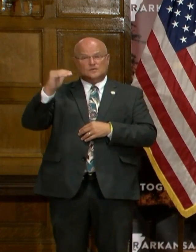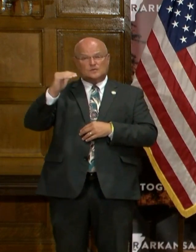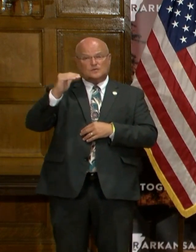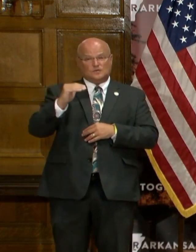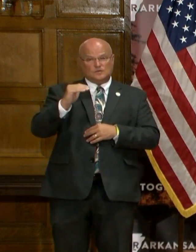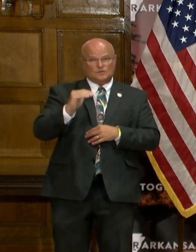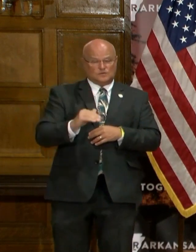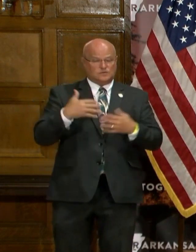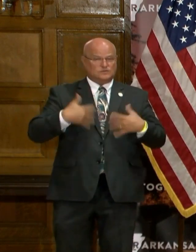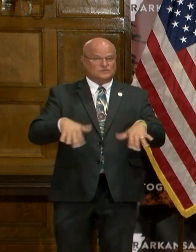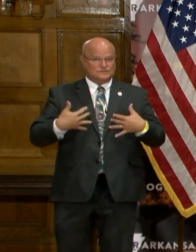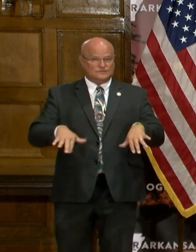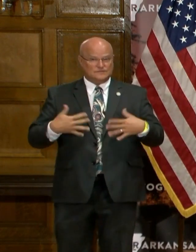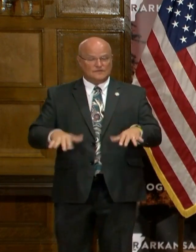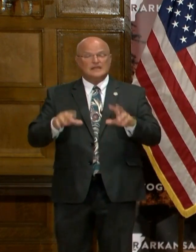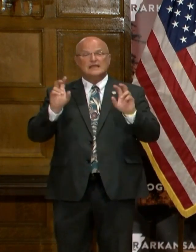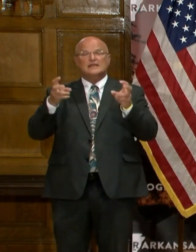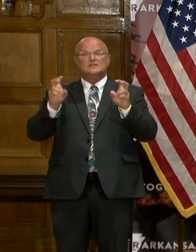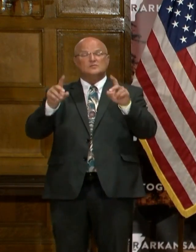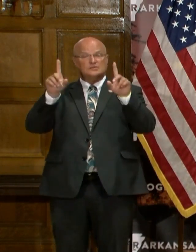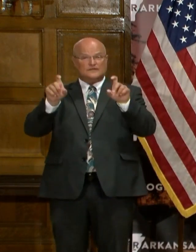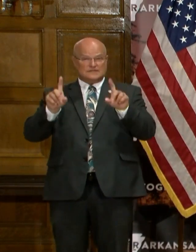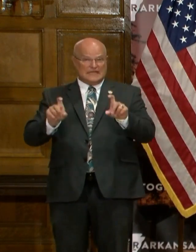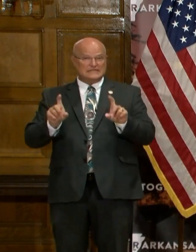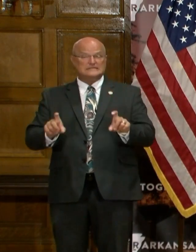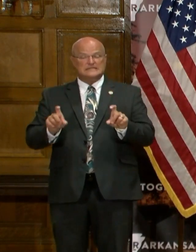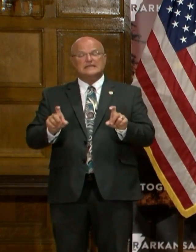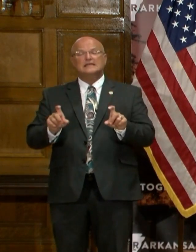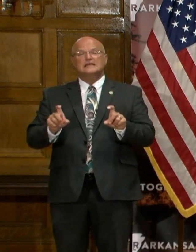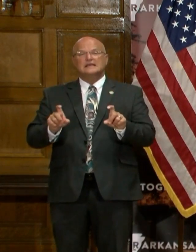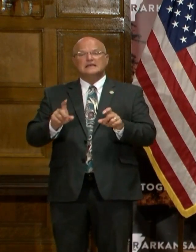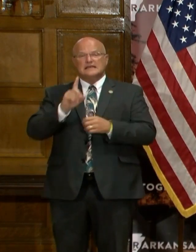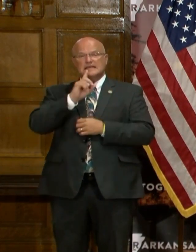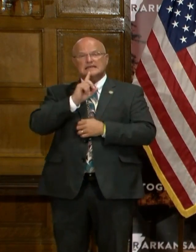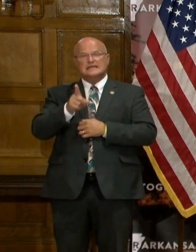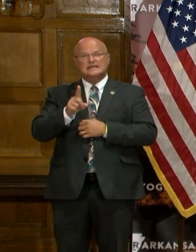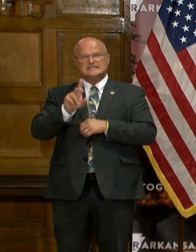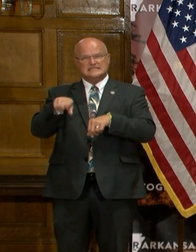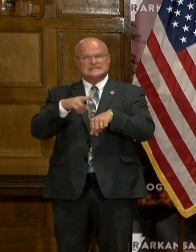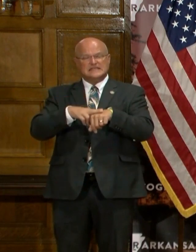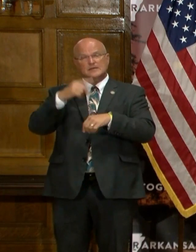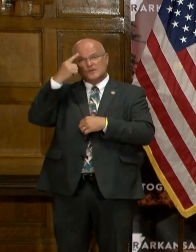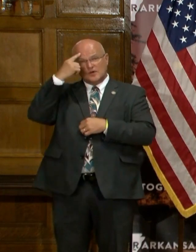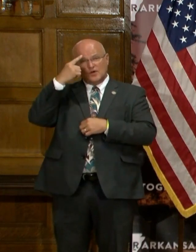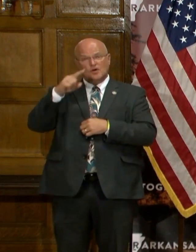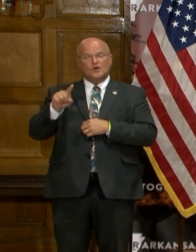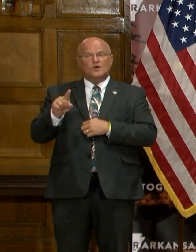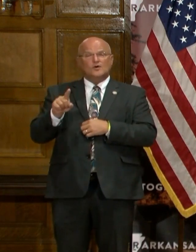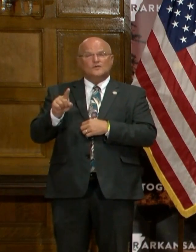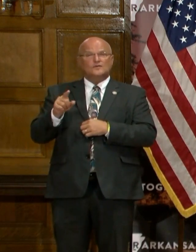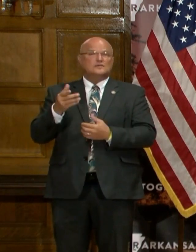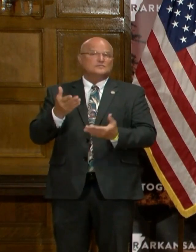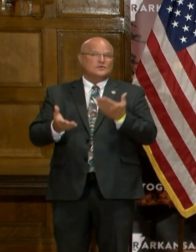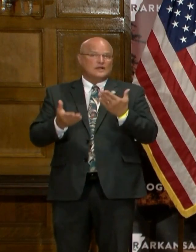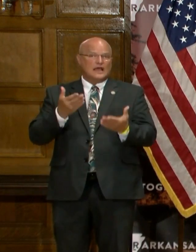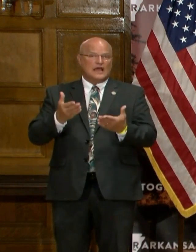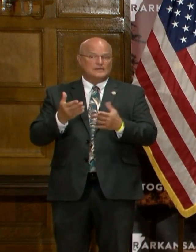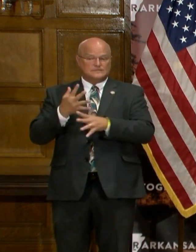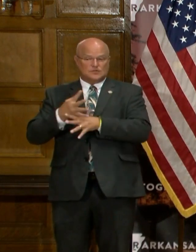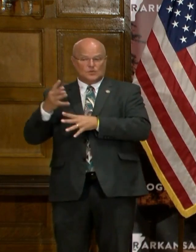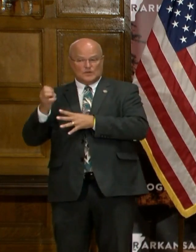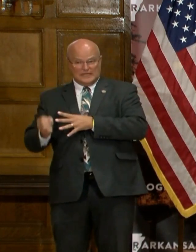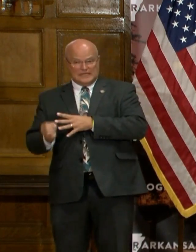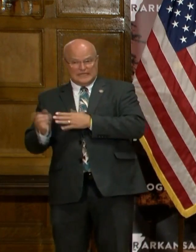previous days. In terms of testing, it is typical for perhaps following the